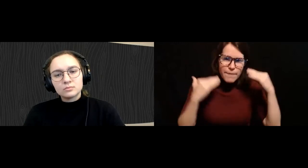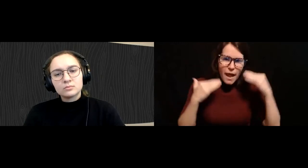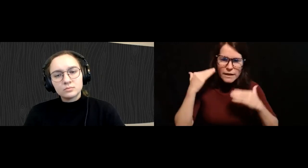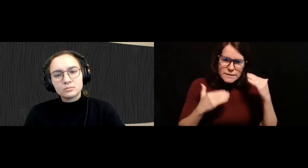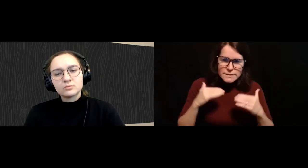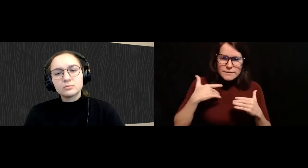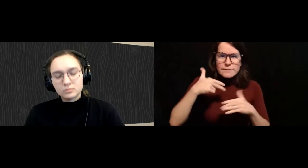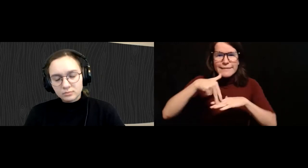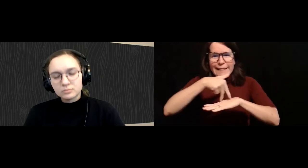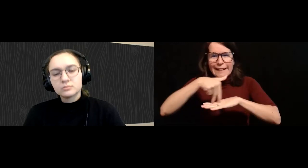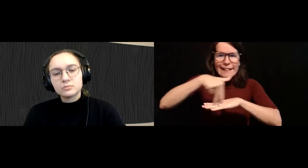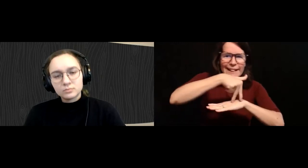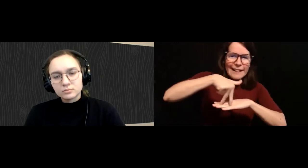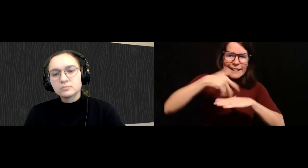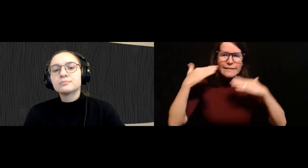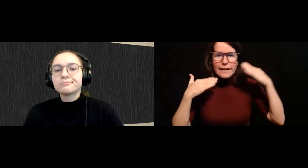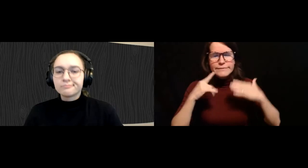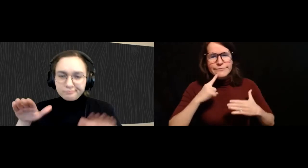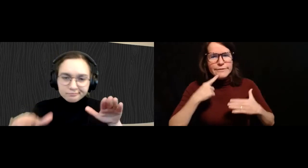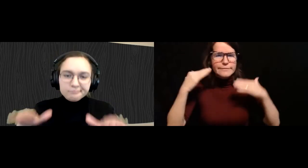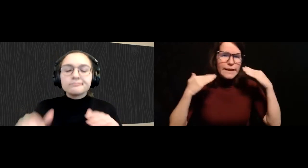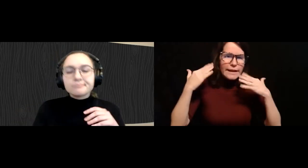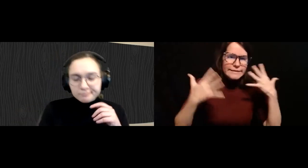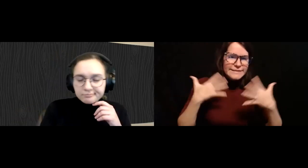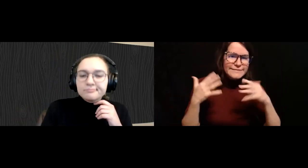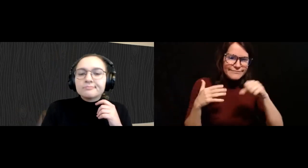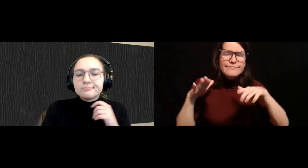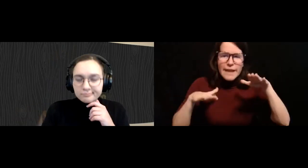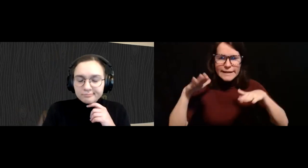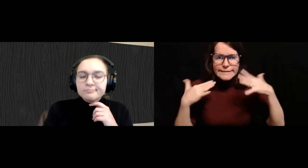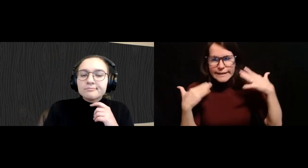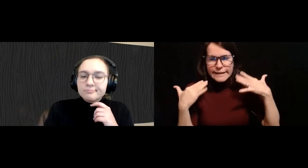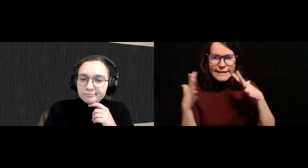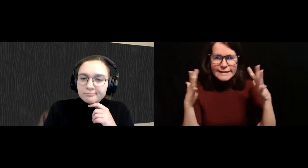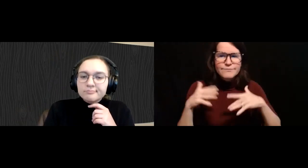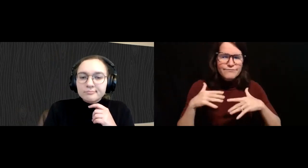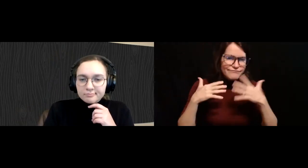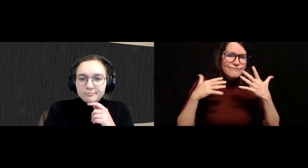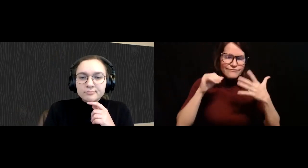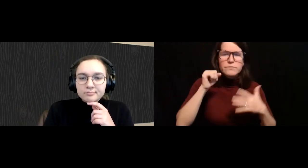my vision slowly digressed, you know, and they noticed it in my balance, especially as a toddler walking